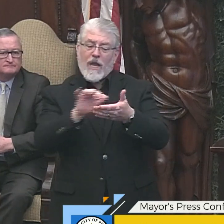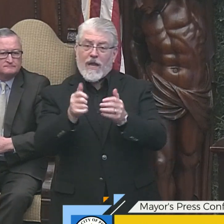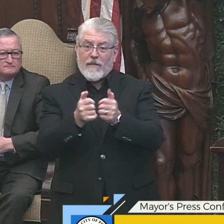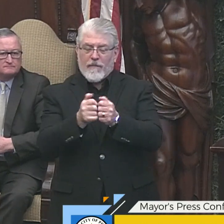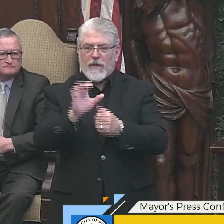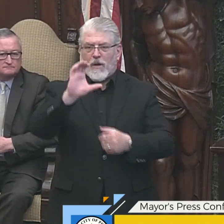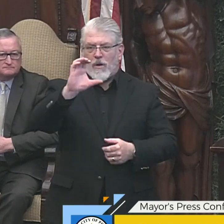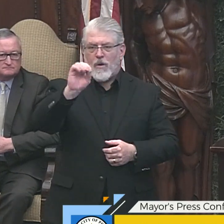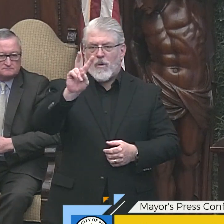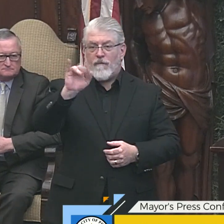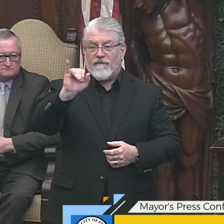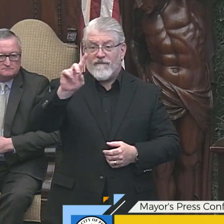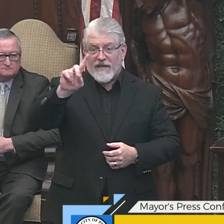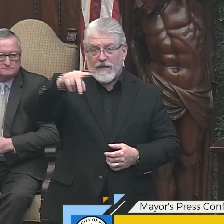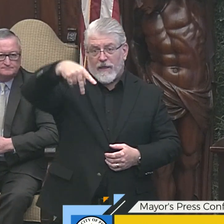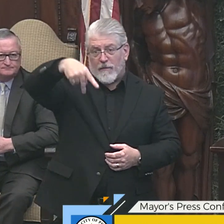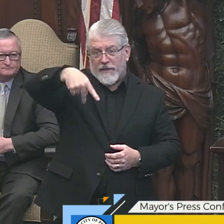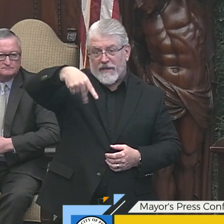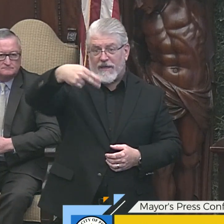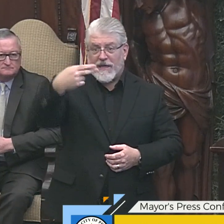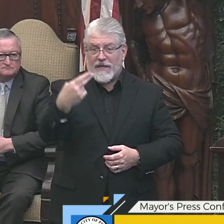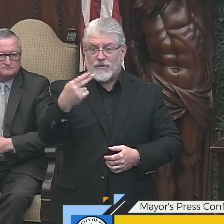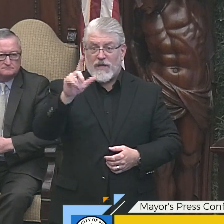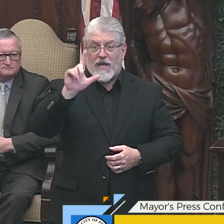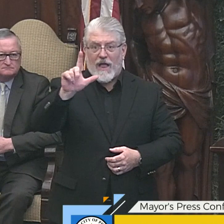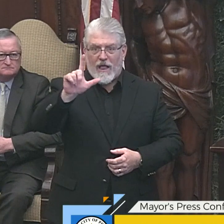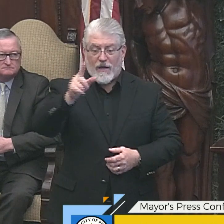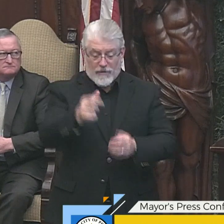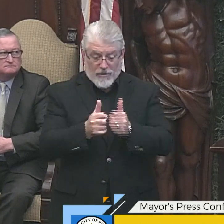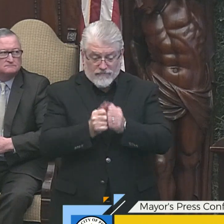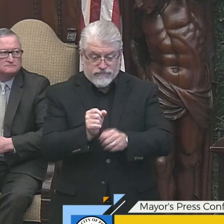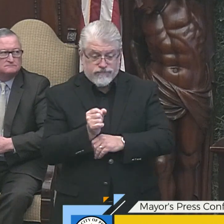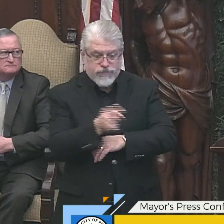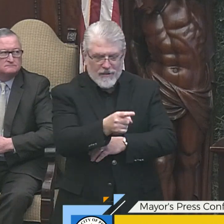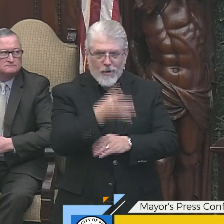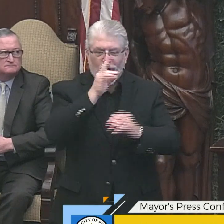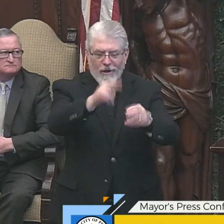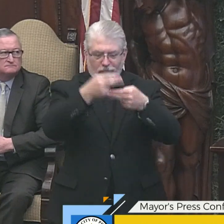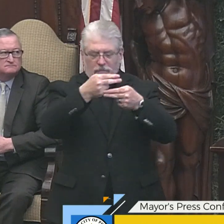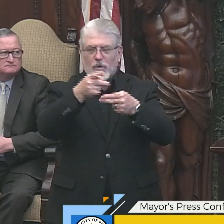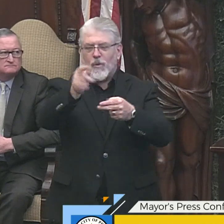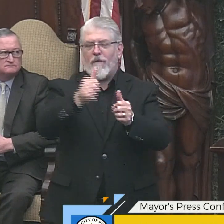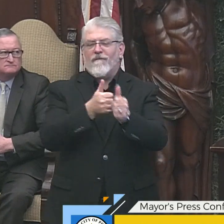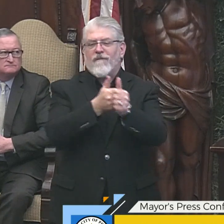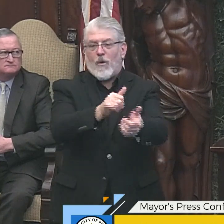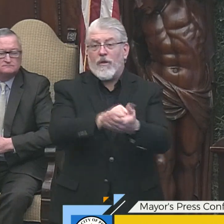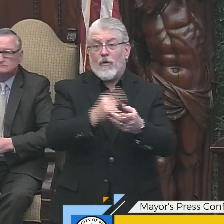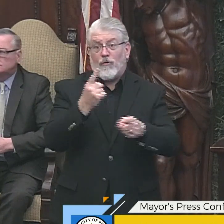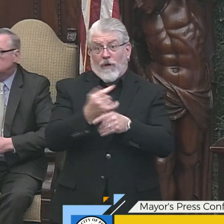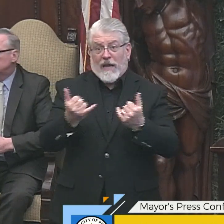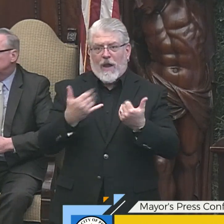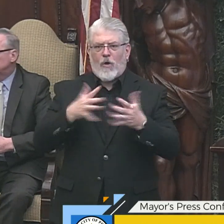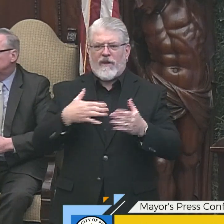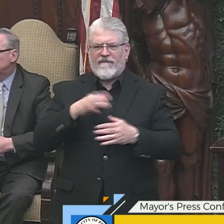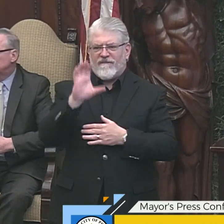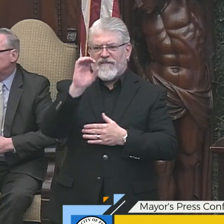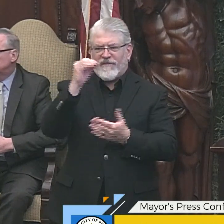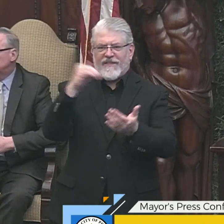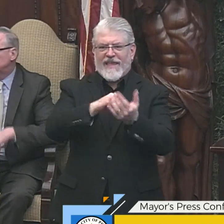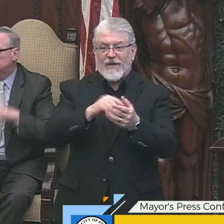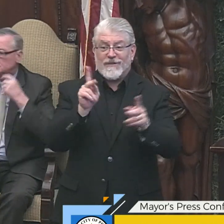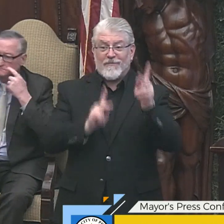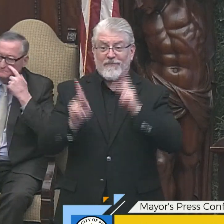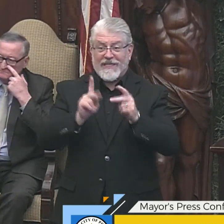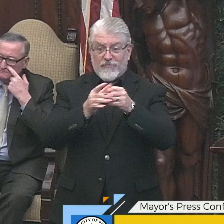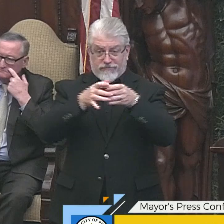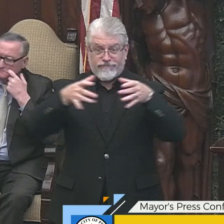to really get word out as we go on. And with that, I'm going to turn it over to our friends at SEPTA, Scott Sauer, who is